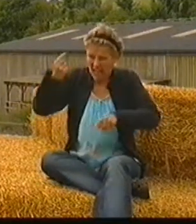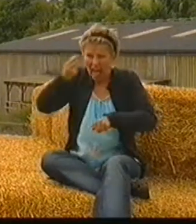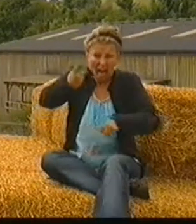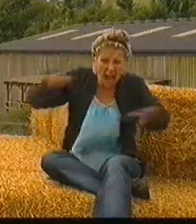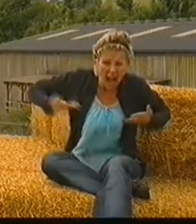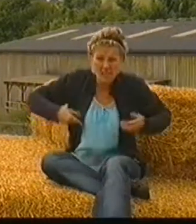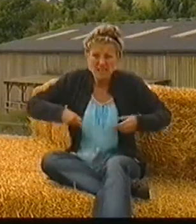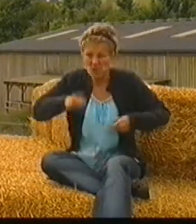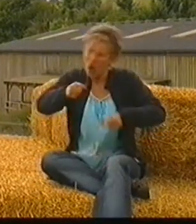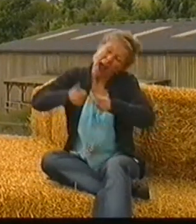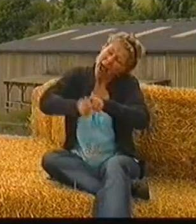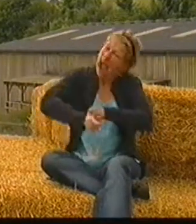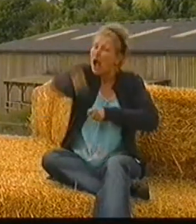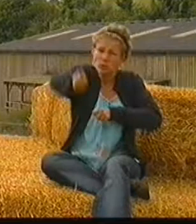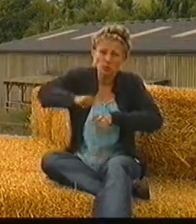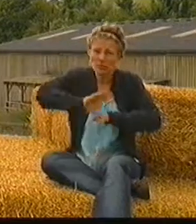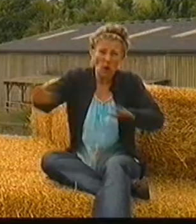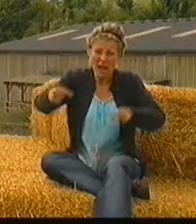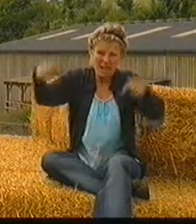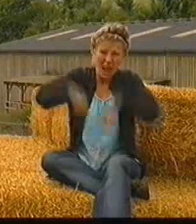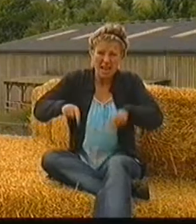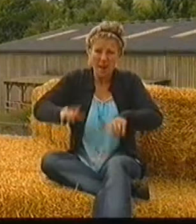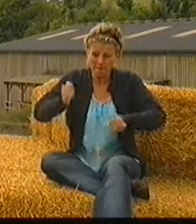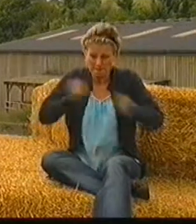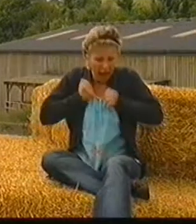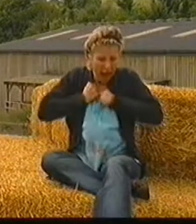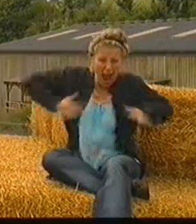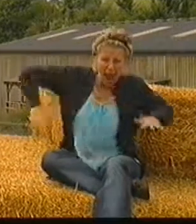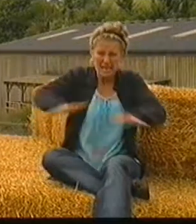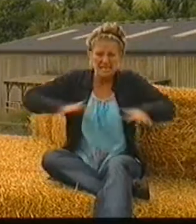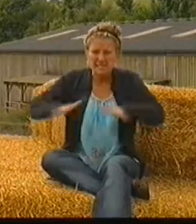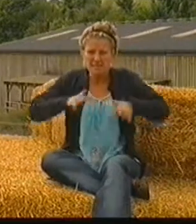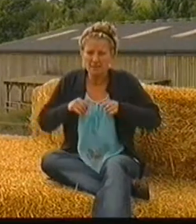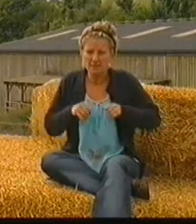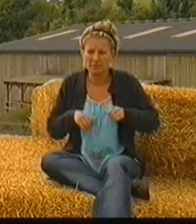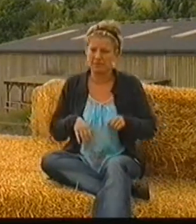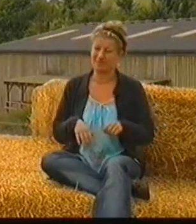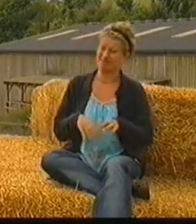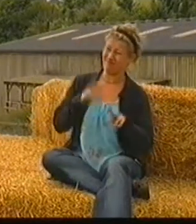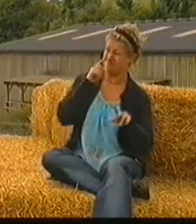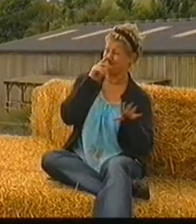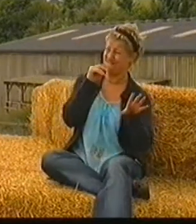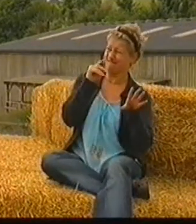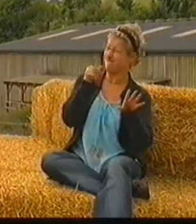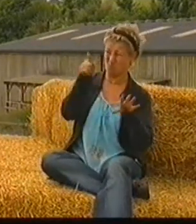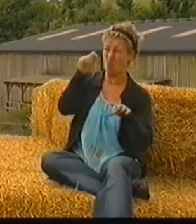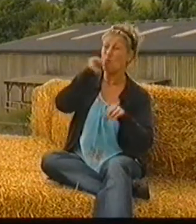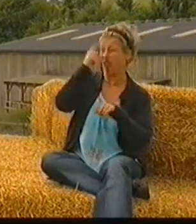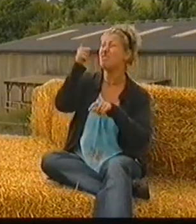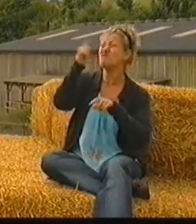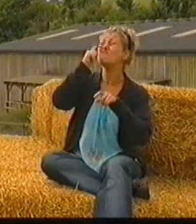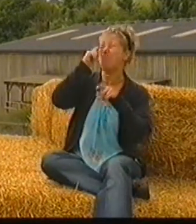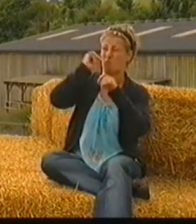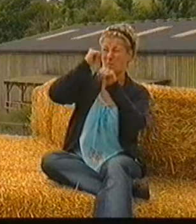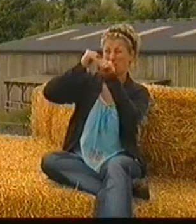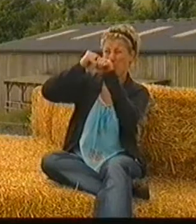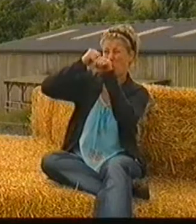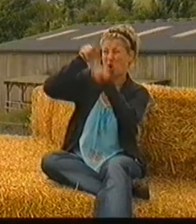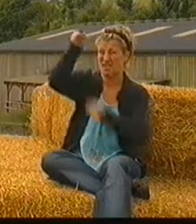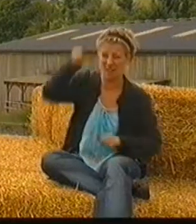on. This is my place." "You," said Mr. Fox, "are going to be poisoned." "Poppycock," said